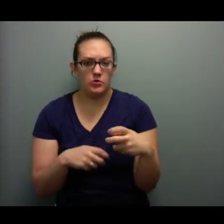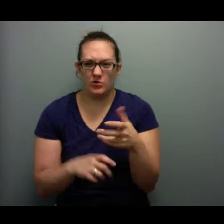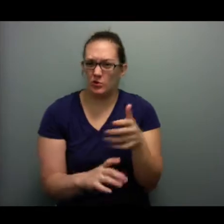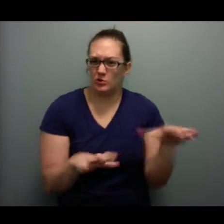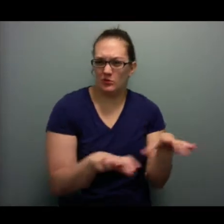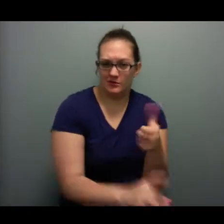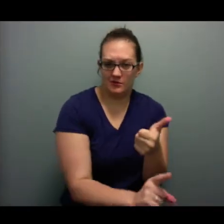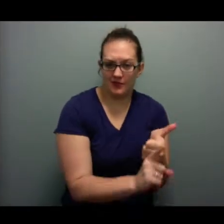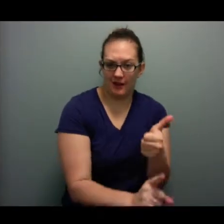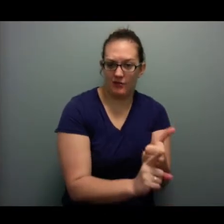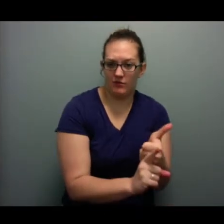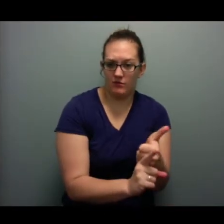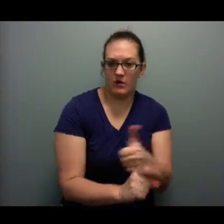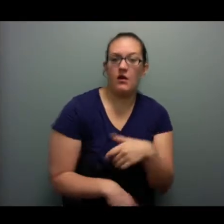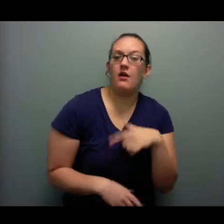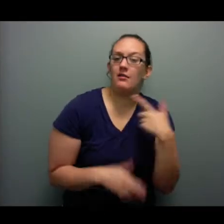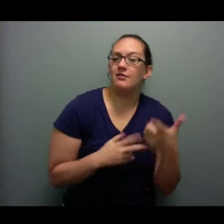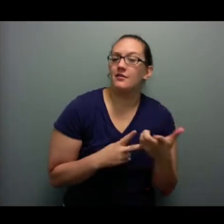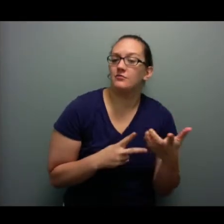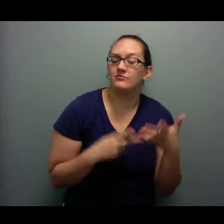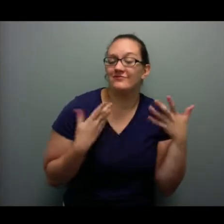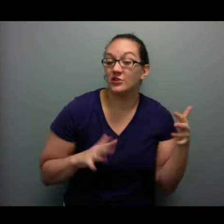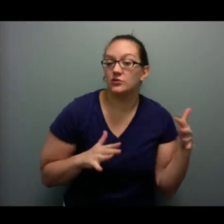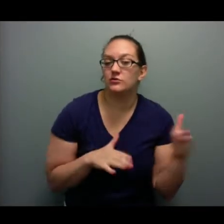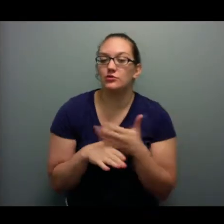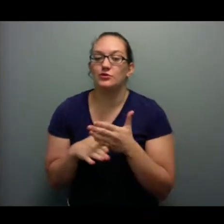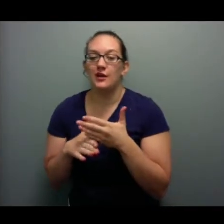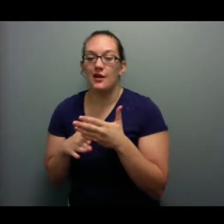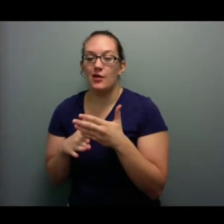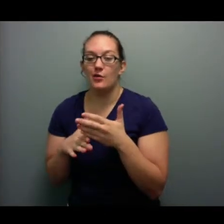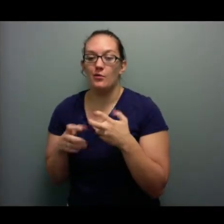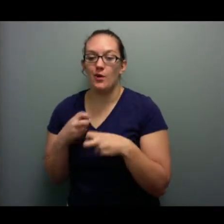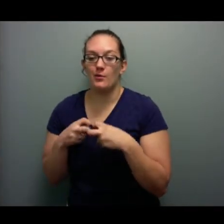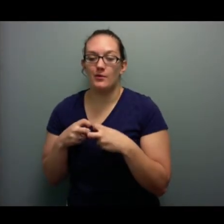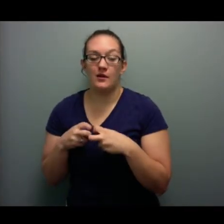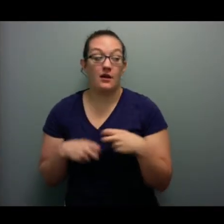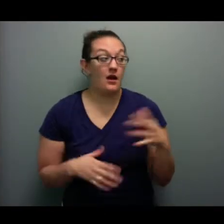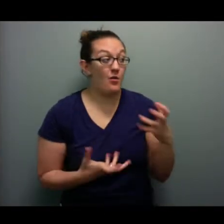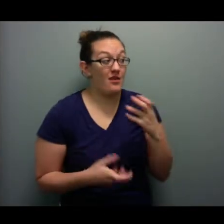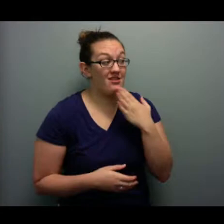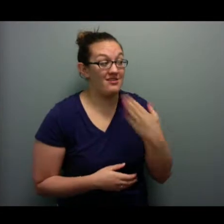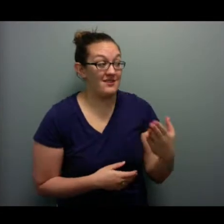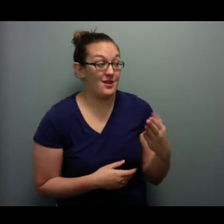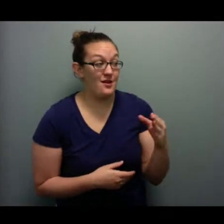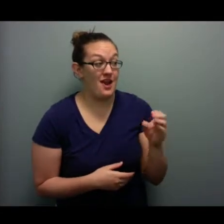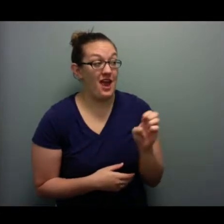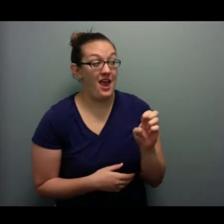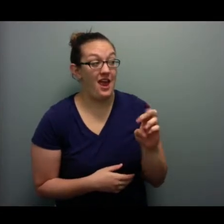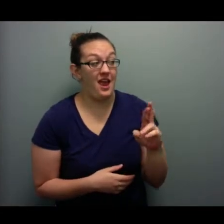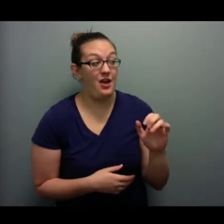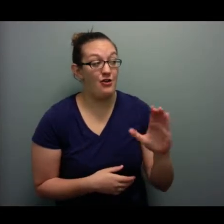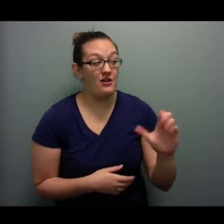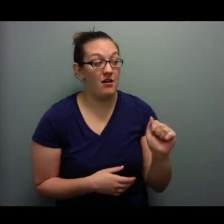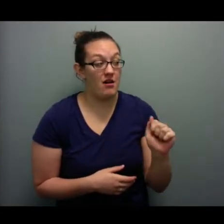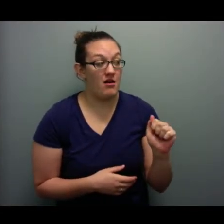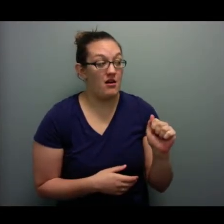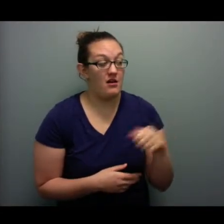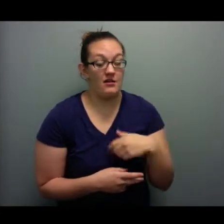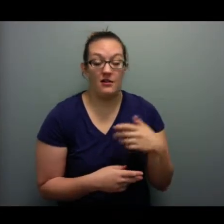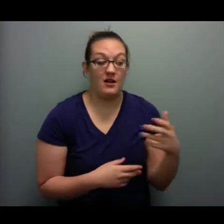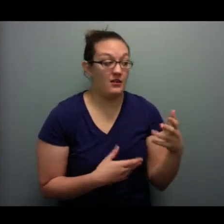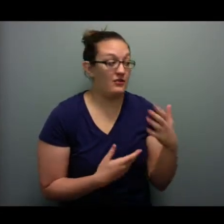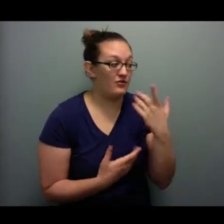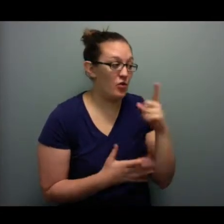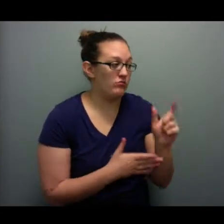Okay? So once they color these, and I want you, thank you, Brandon, and thank you, Erica, use this as a way to help you solve this next problem. Okay?